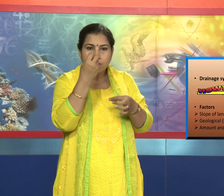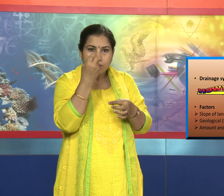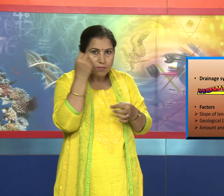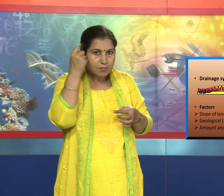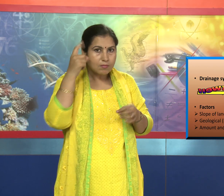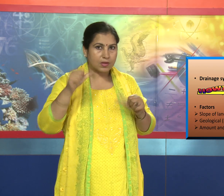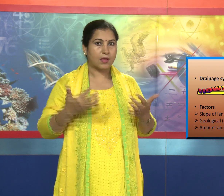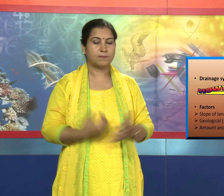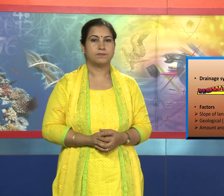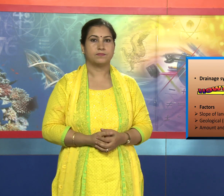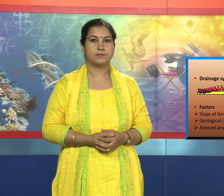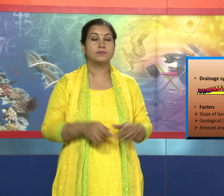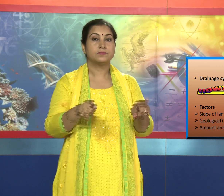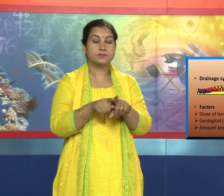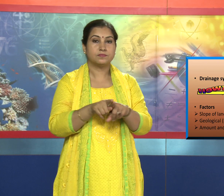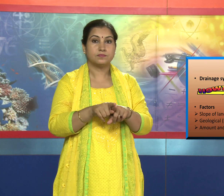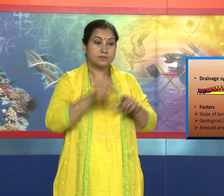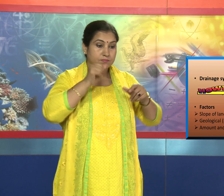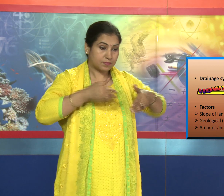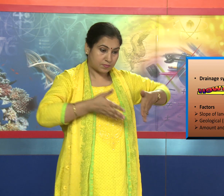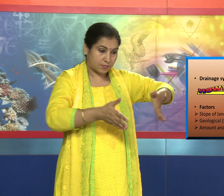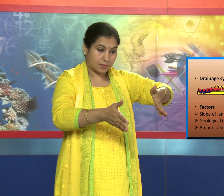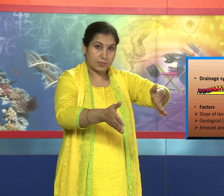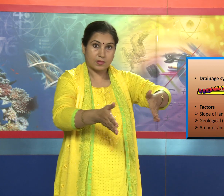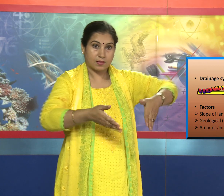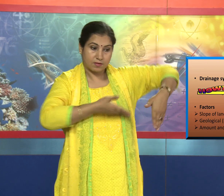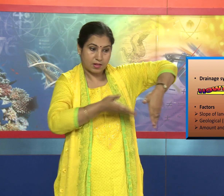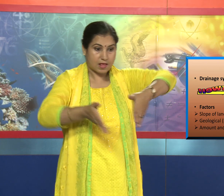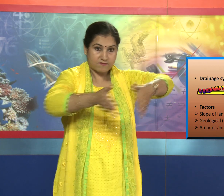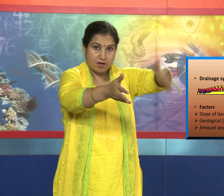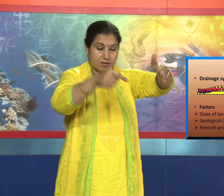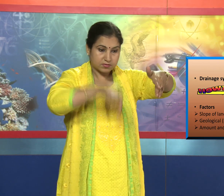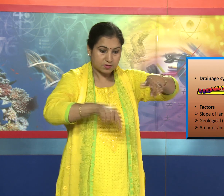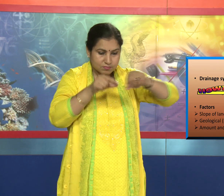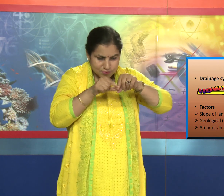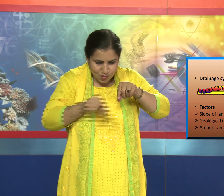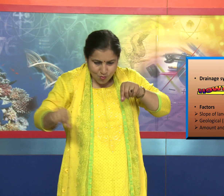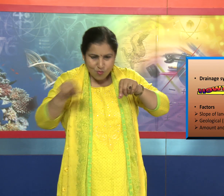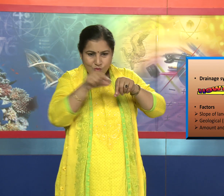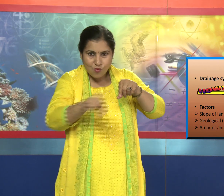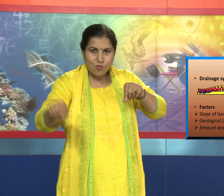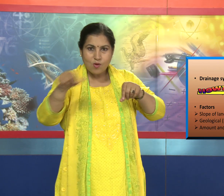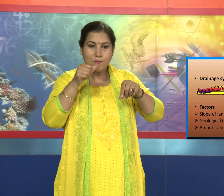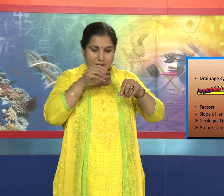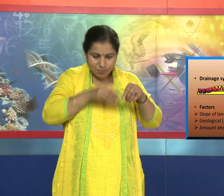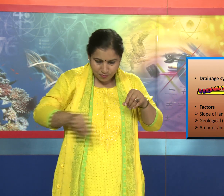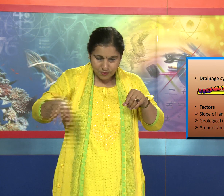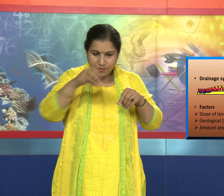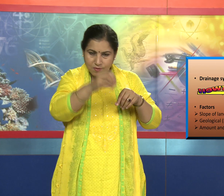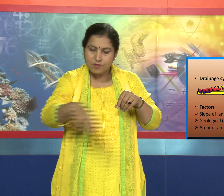An area drained by a river and its tributaries is called